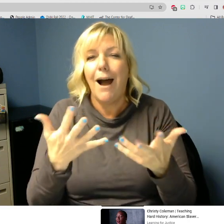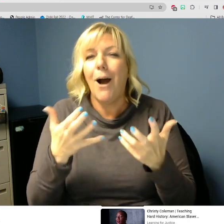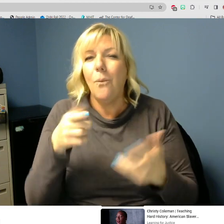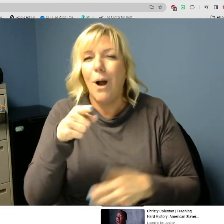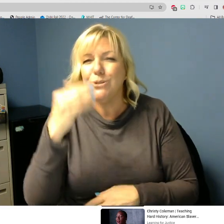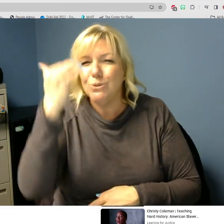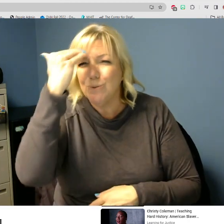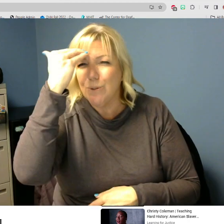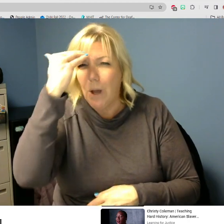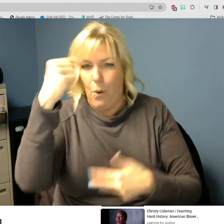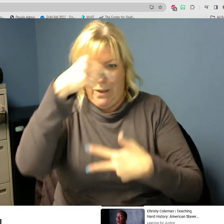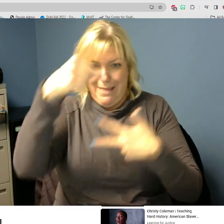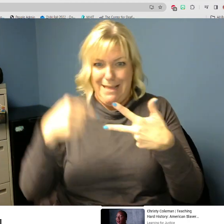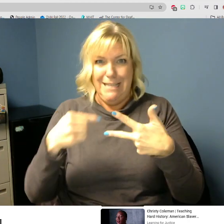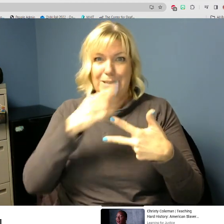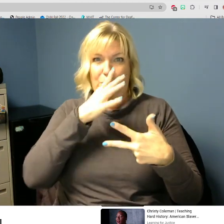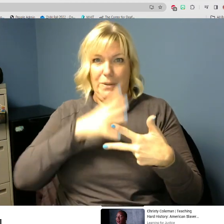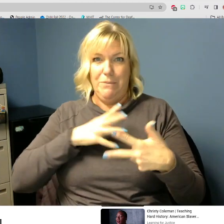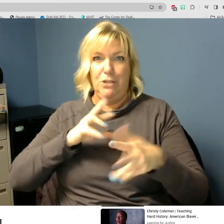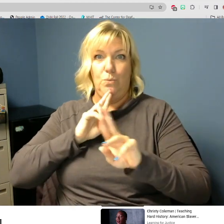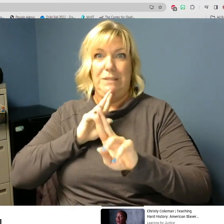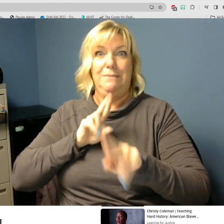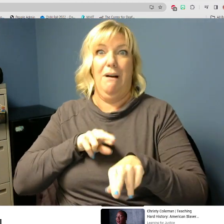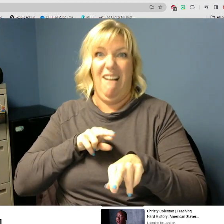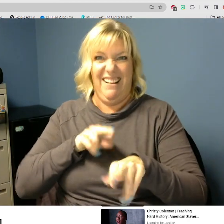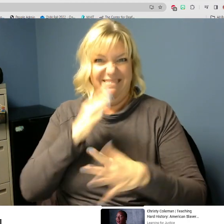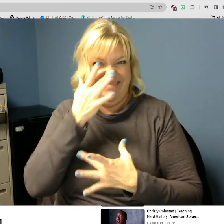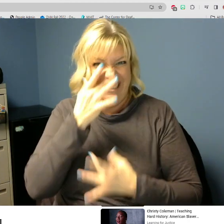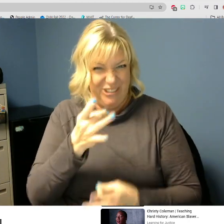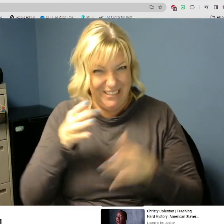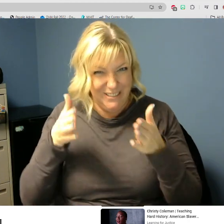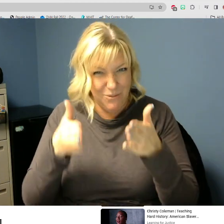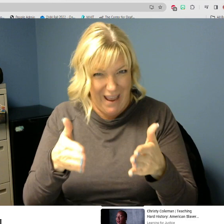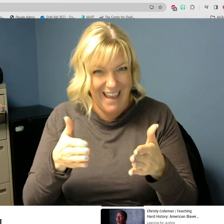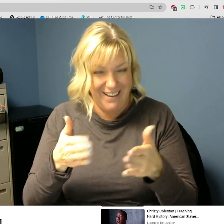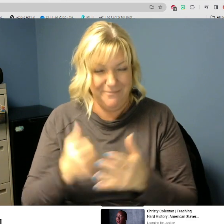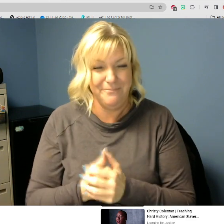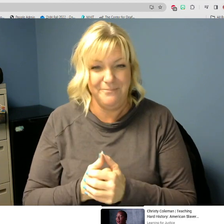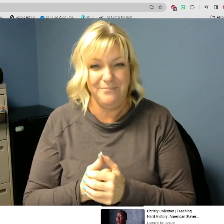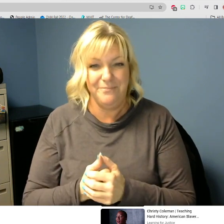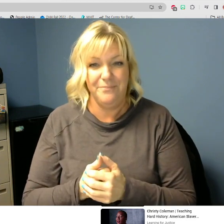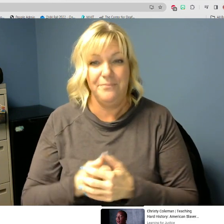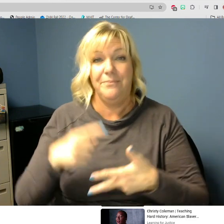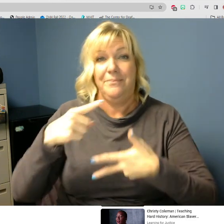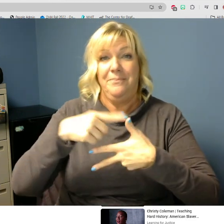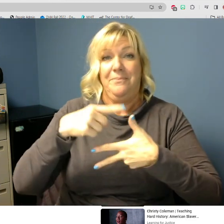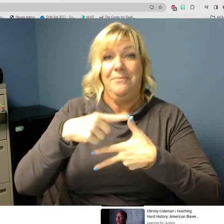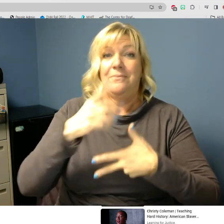their responses to this rebellion. So the first woman you have there, she